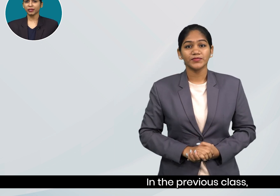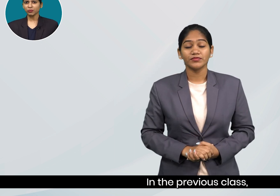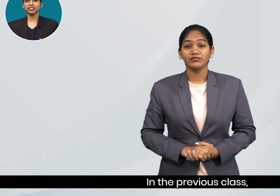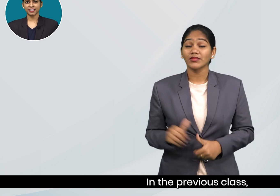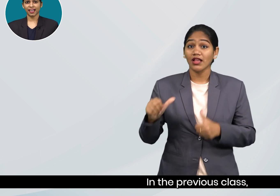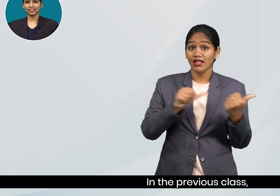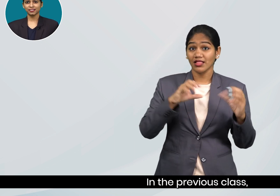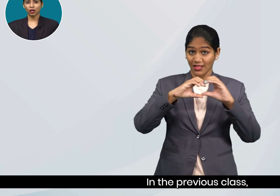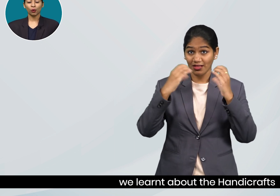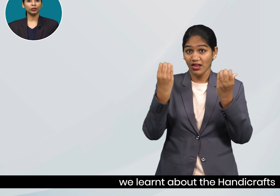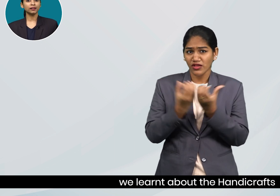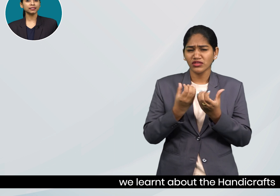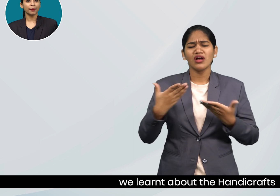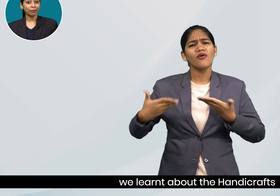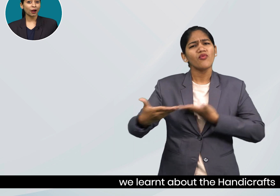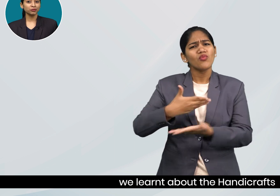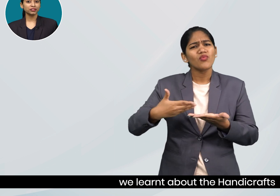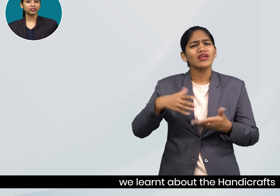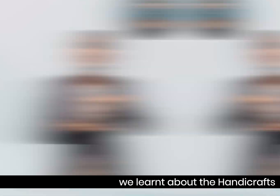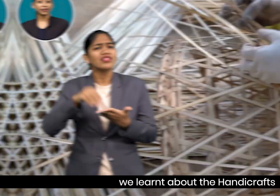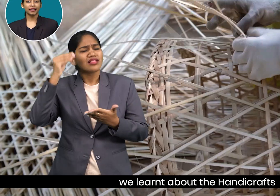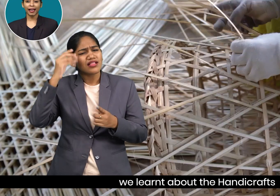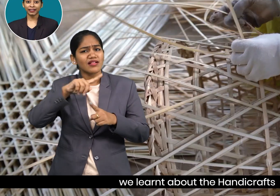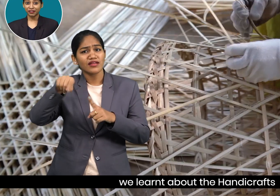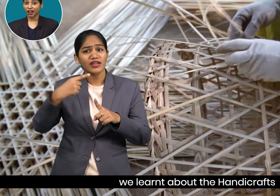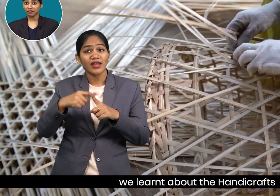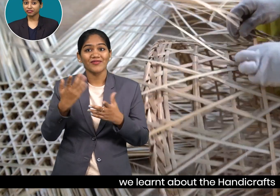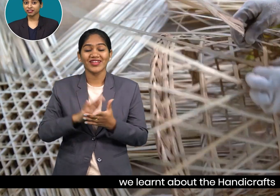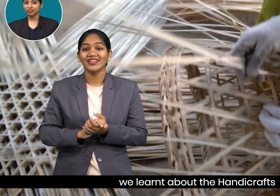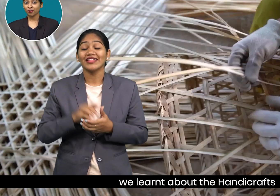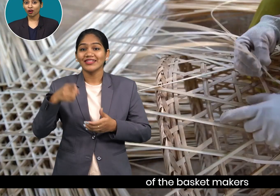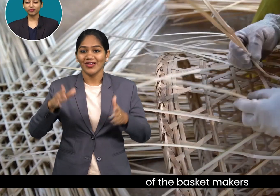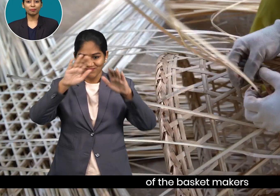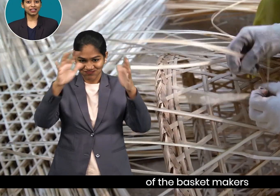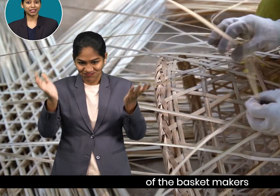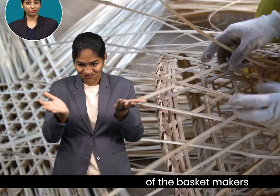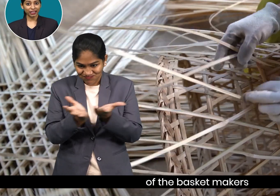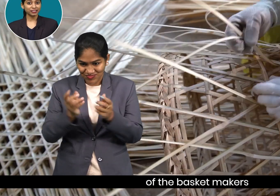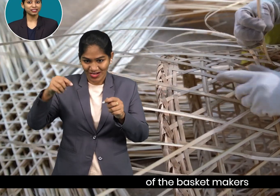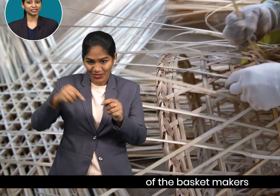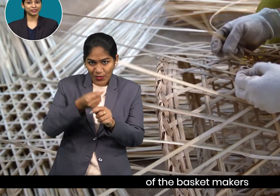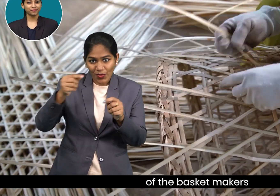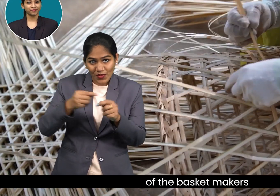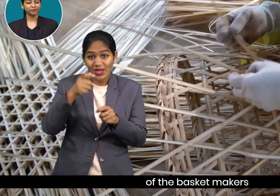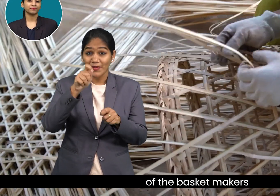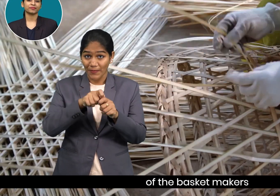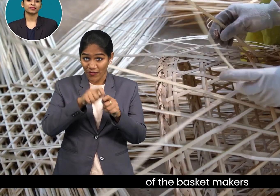In the previous class, we learned about the handicrafts of the basket